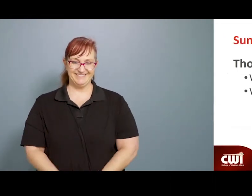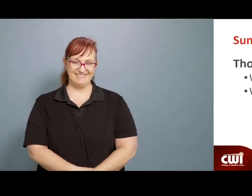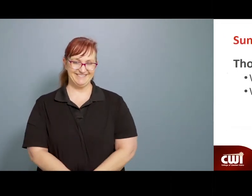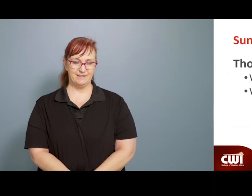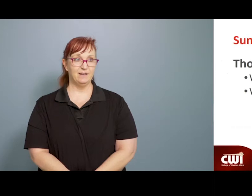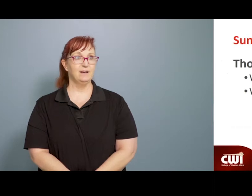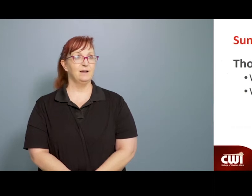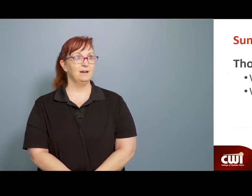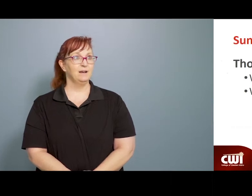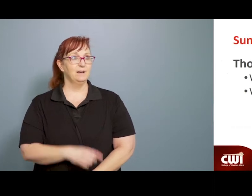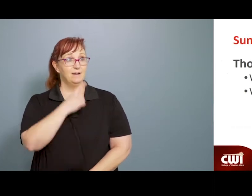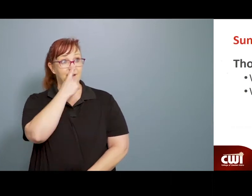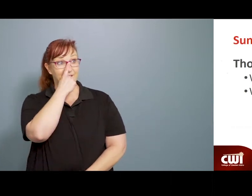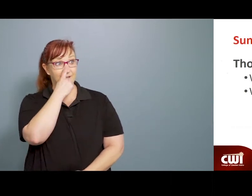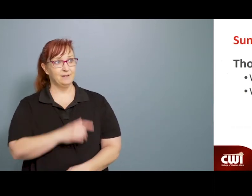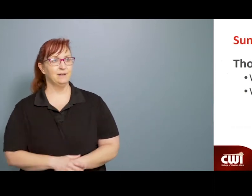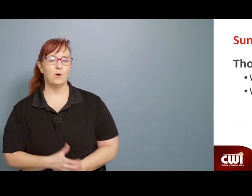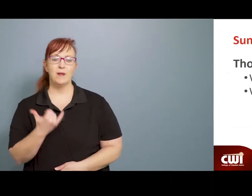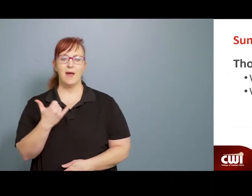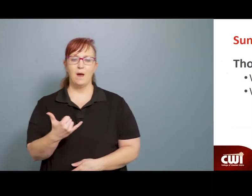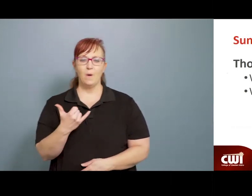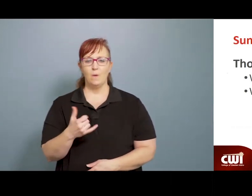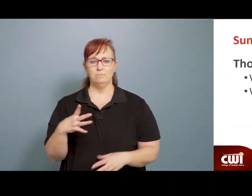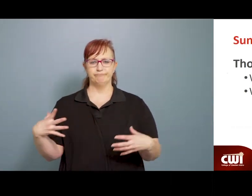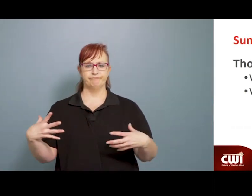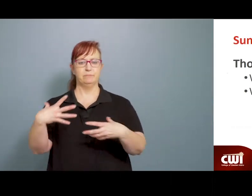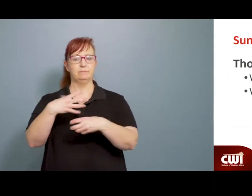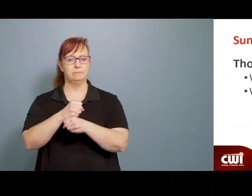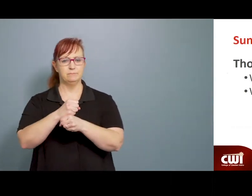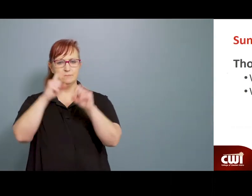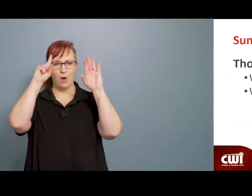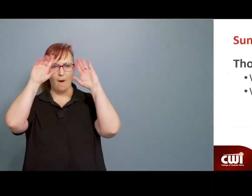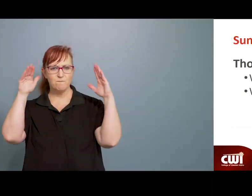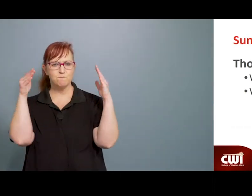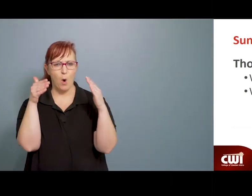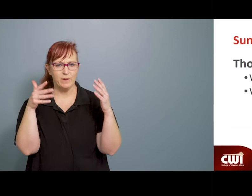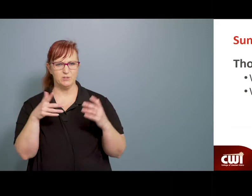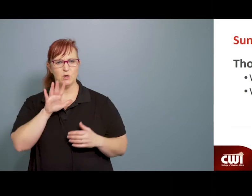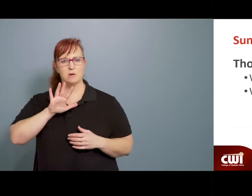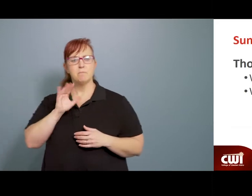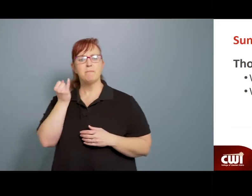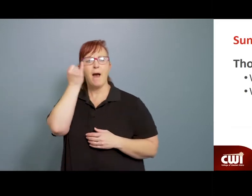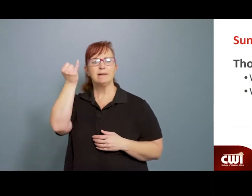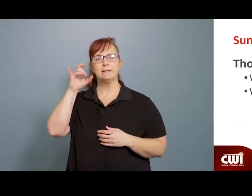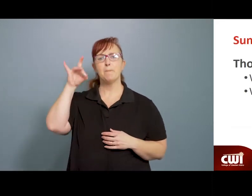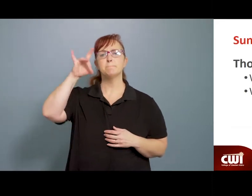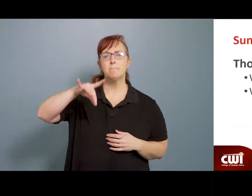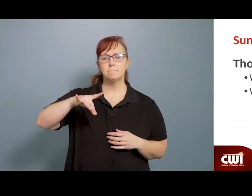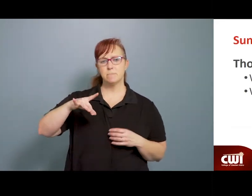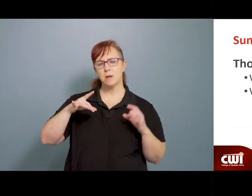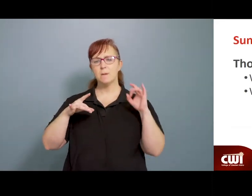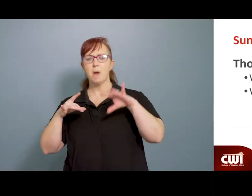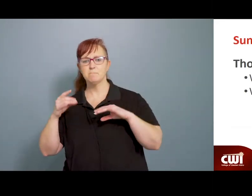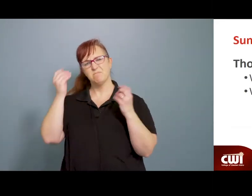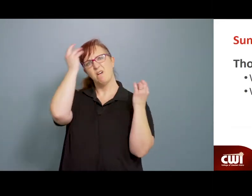So now I go on to our, our summary of focus and what are some thoughts to ponder. Why are we